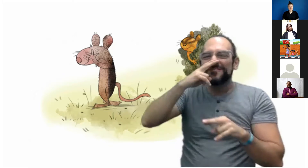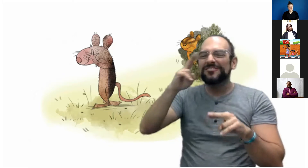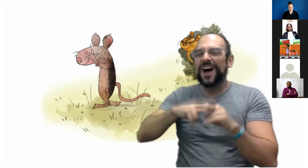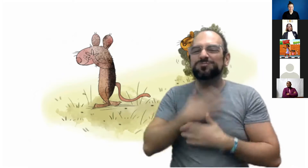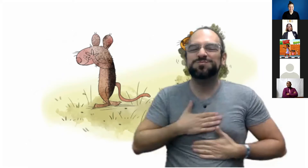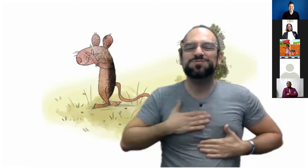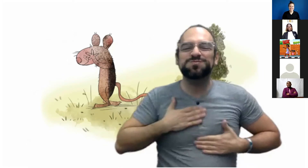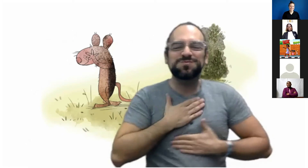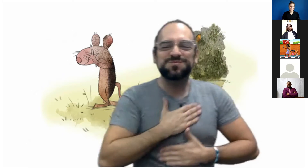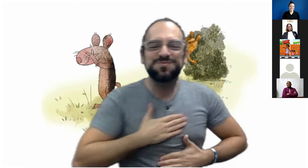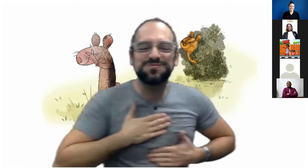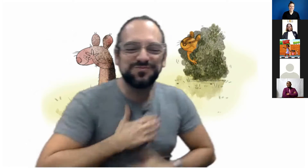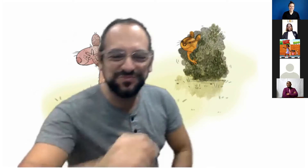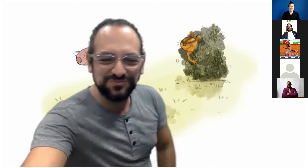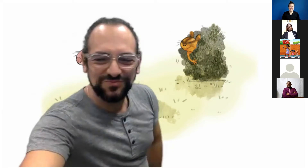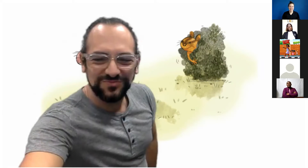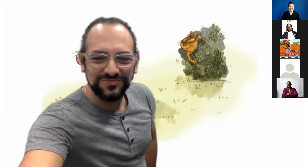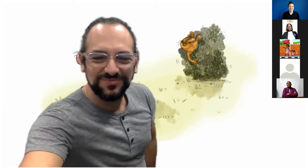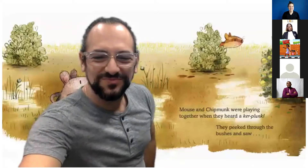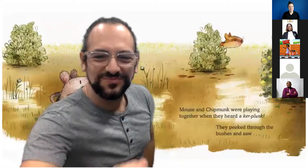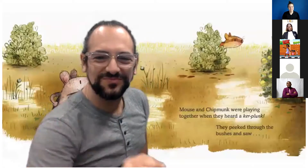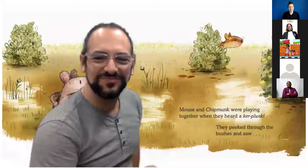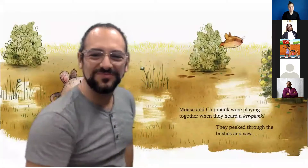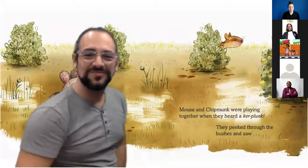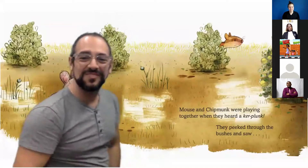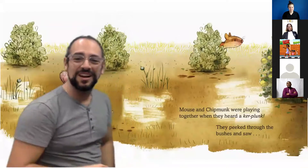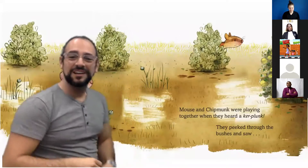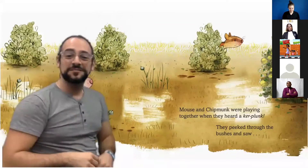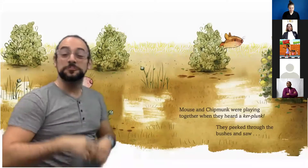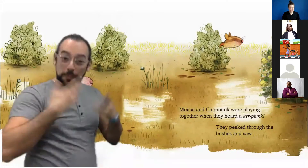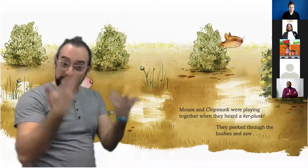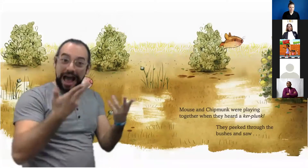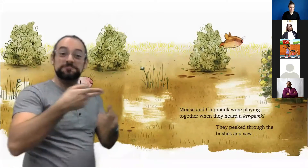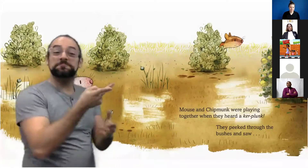hiding in the bushes. They have a great time together.